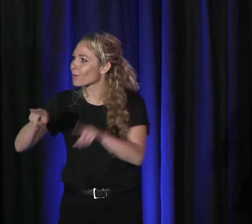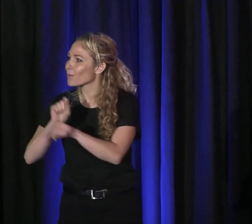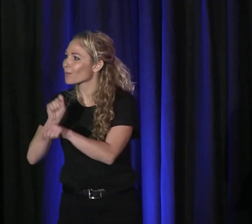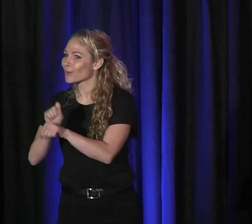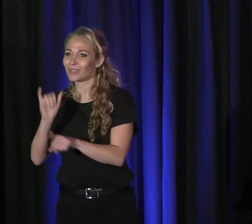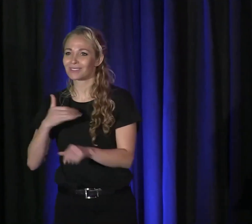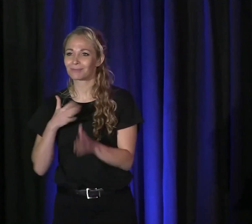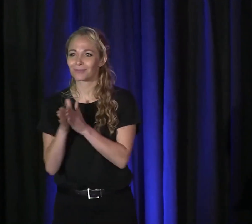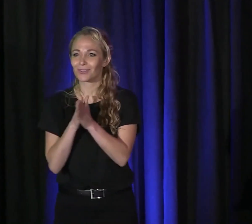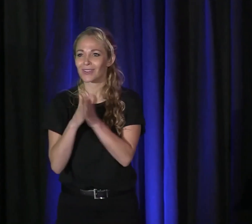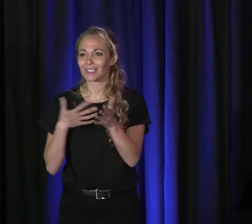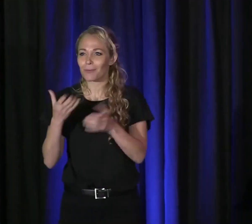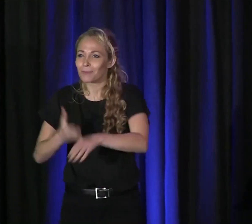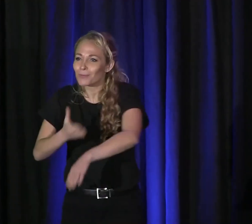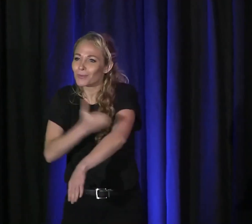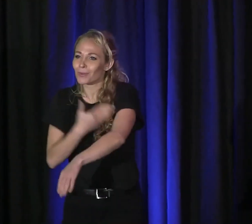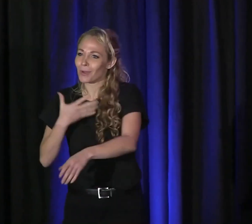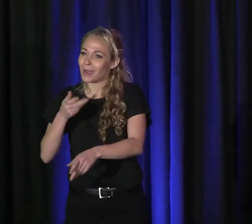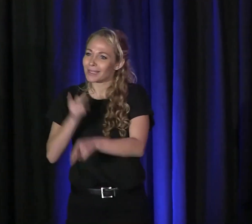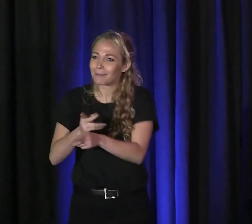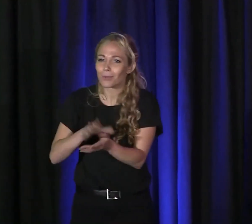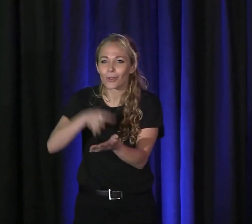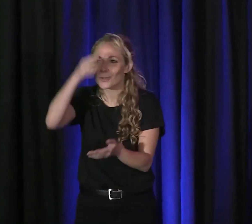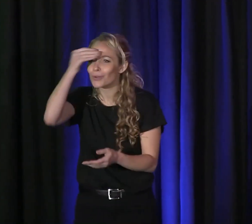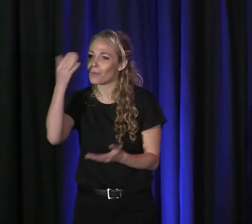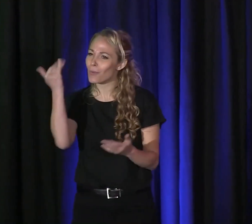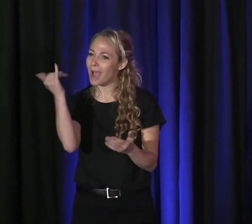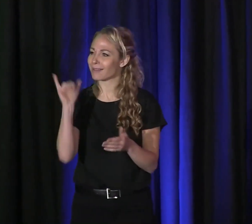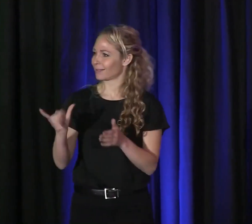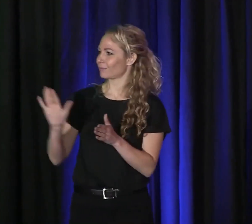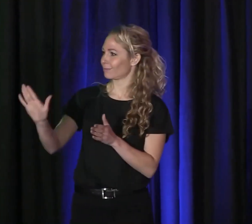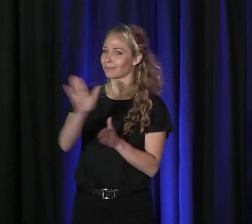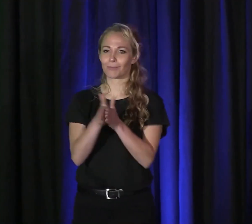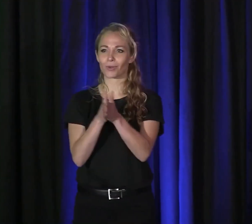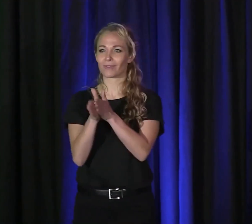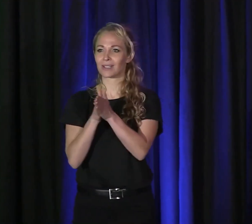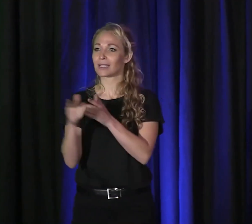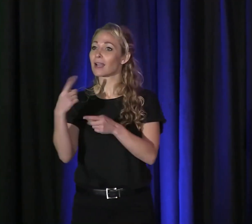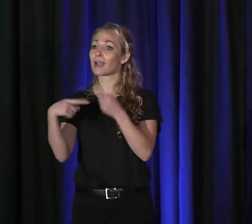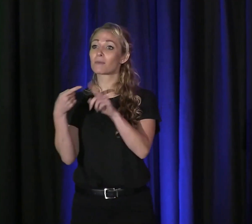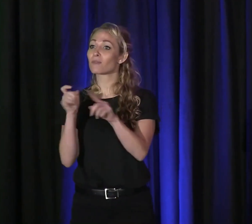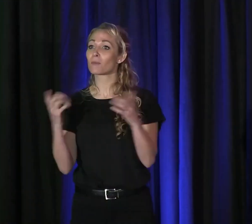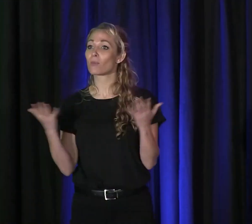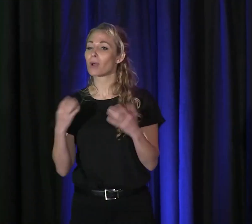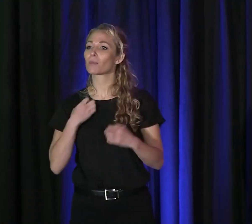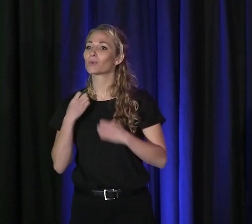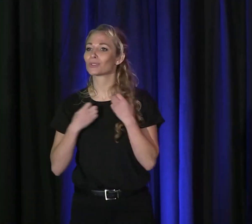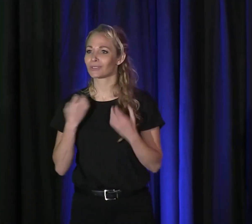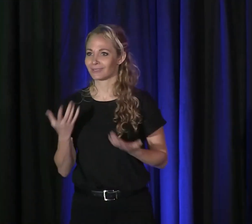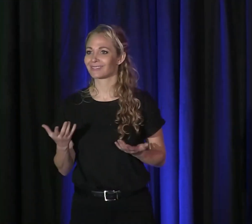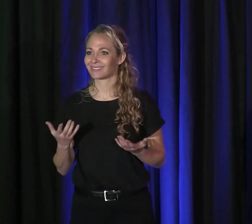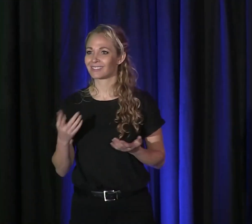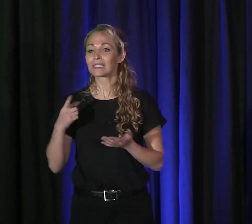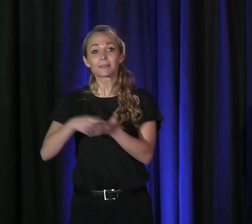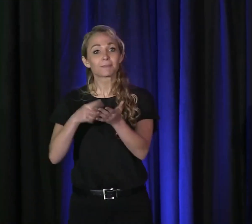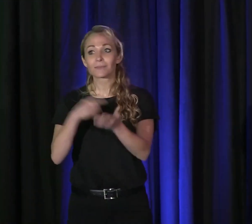Why do you wake up every day and go to work? What motivates you? Motivates you to improve and to continue learning. Where does that motivation come